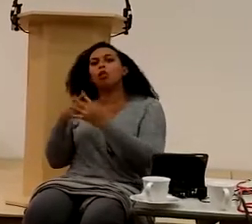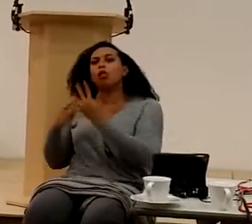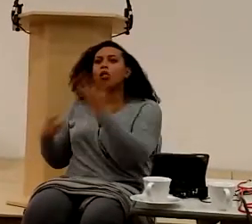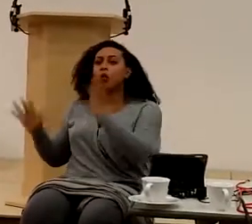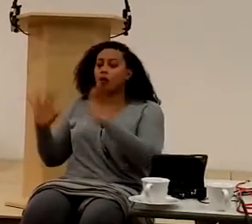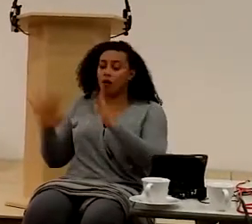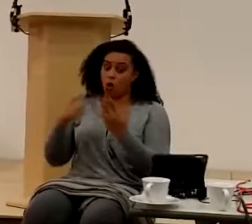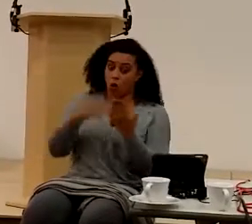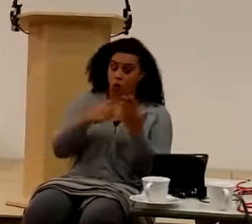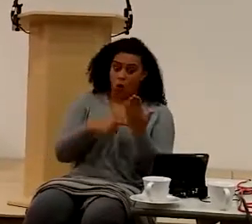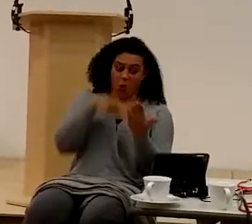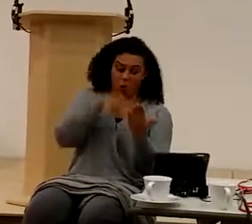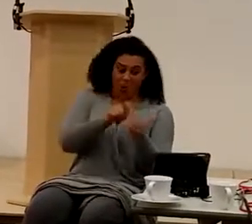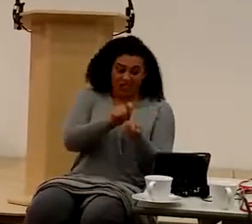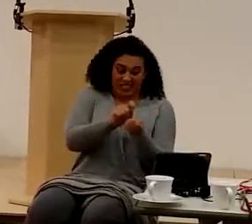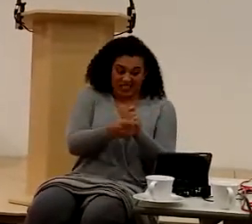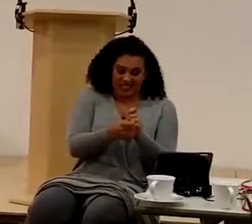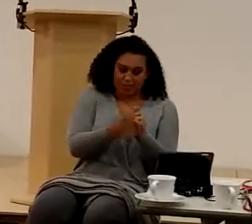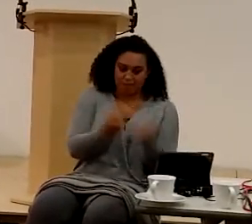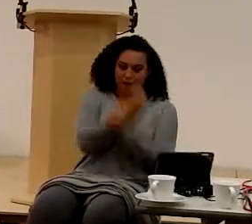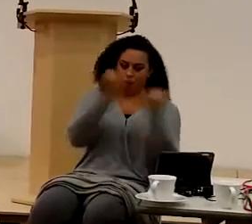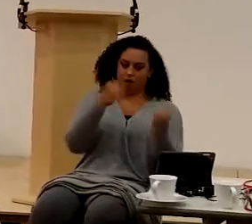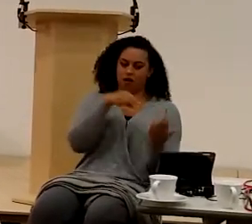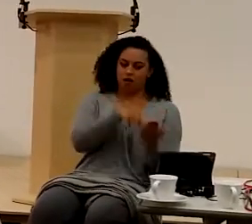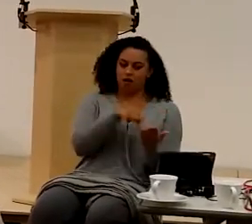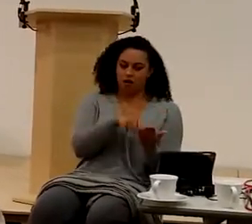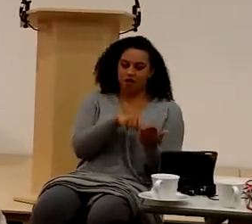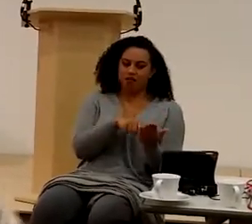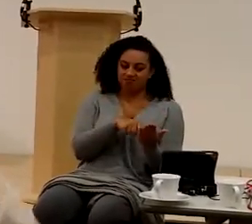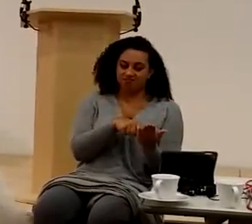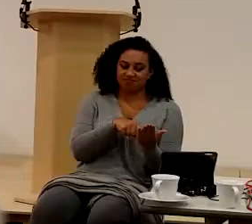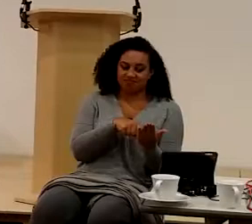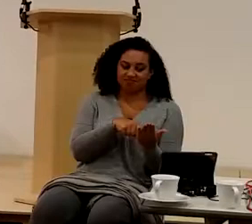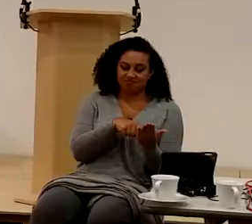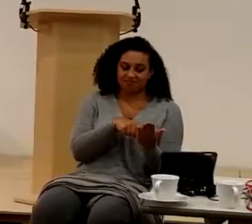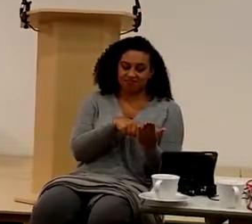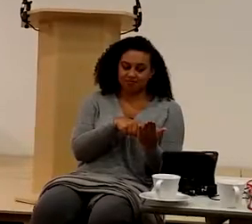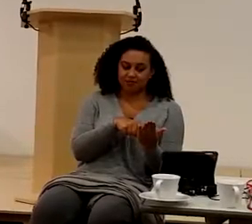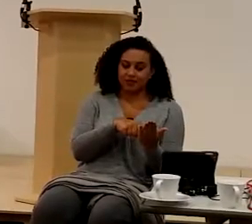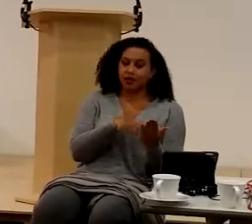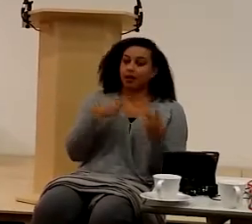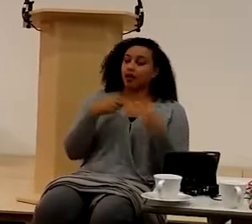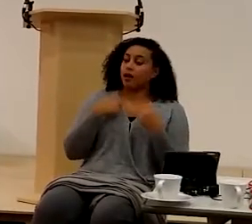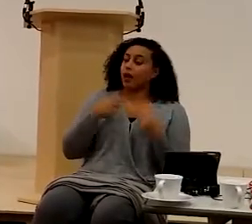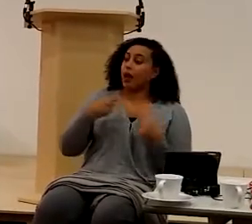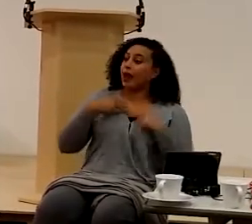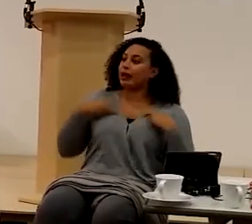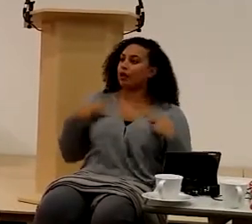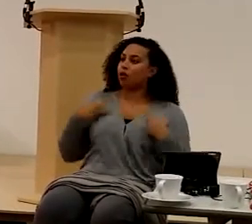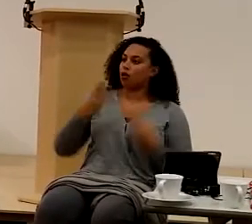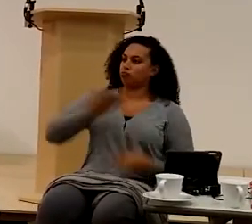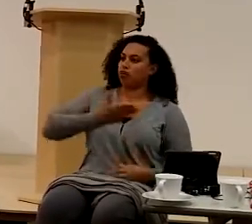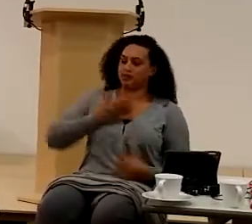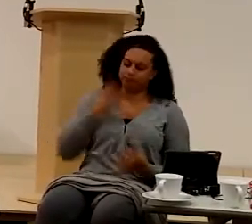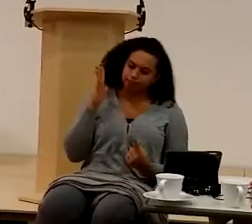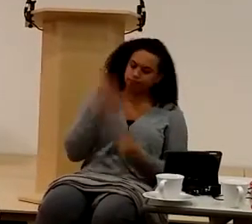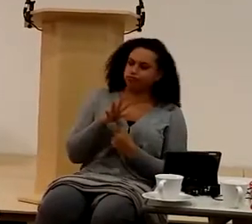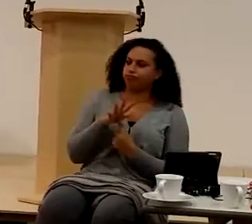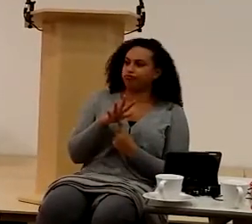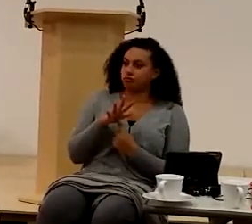kind, which is at the heart of the social model, and then